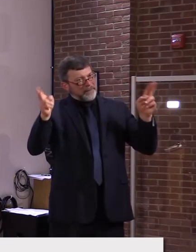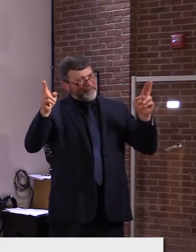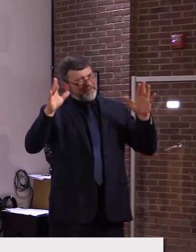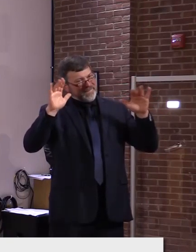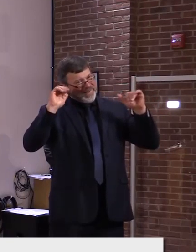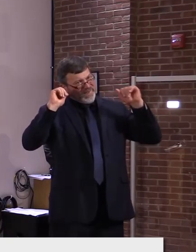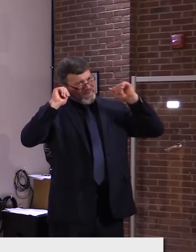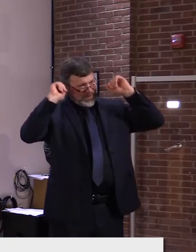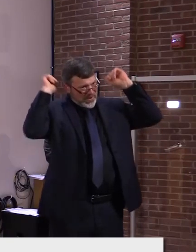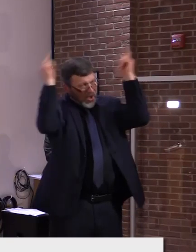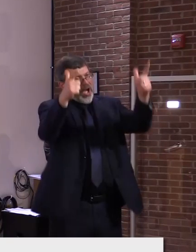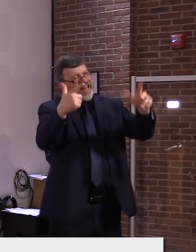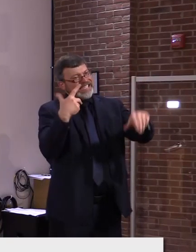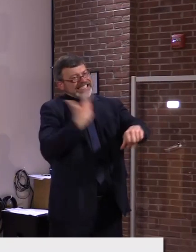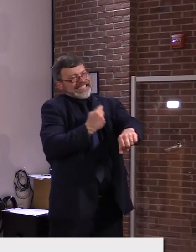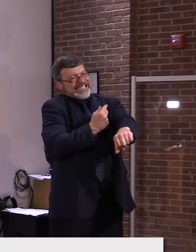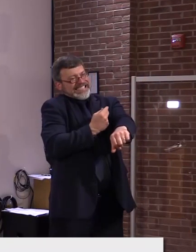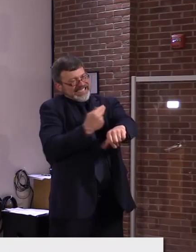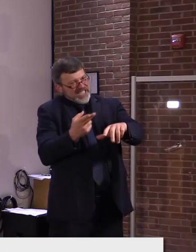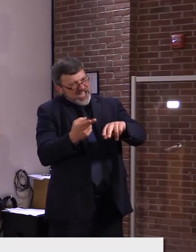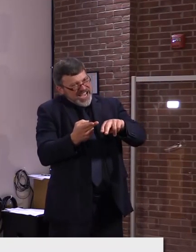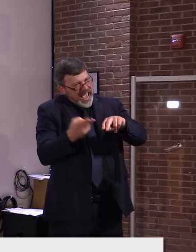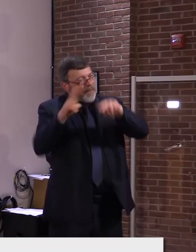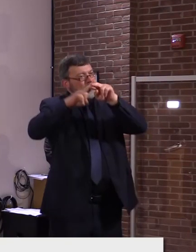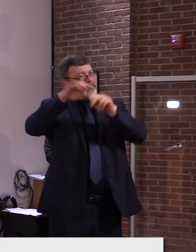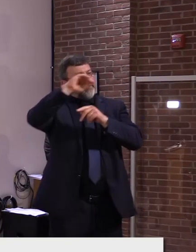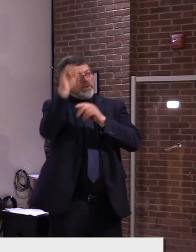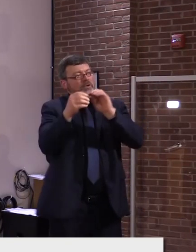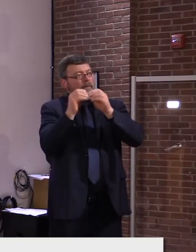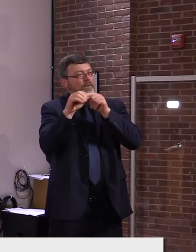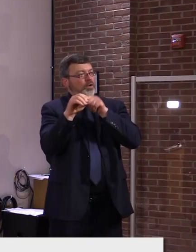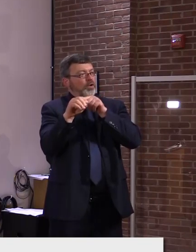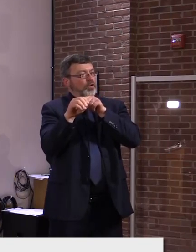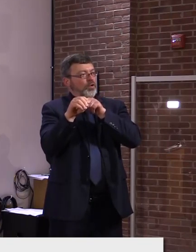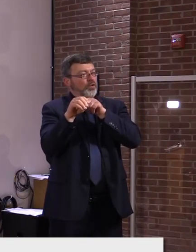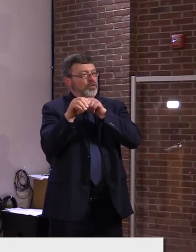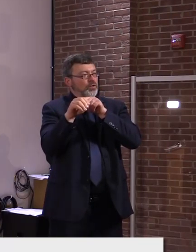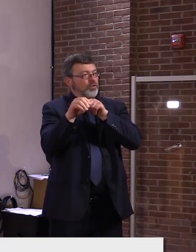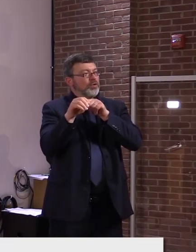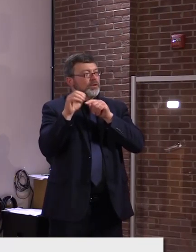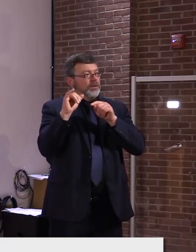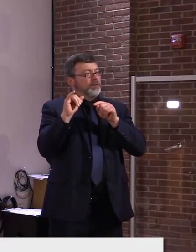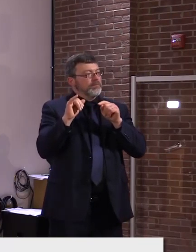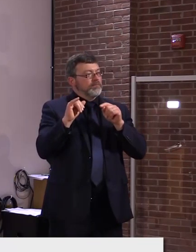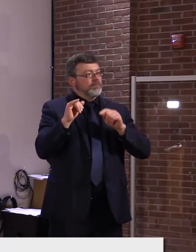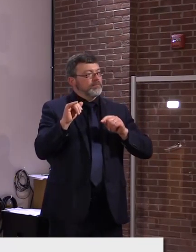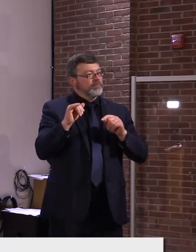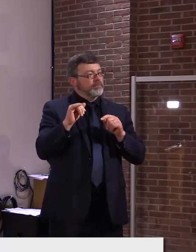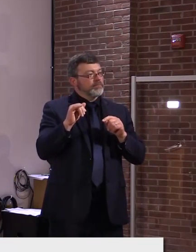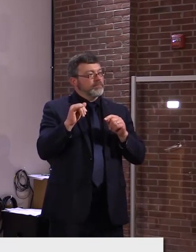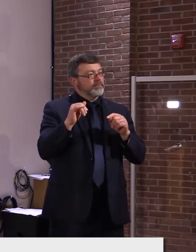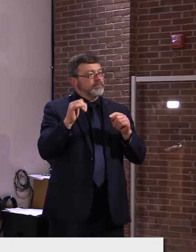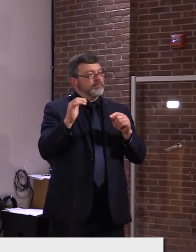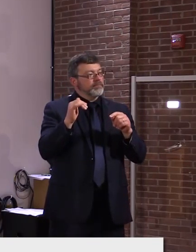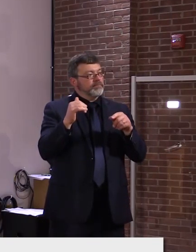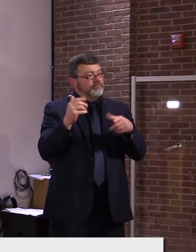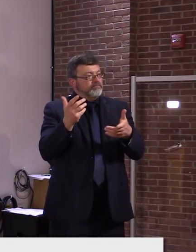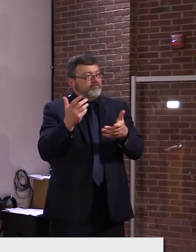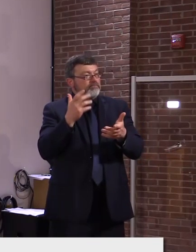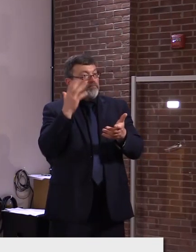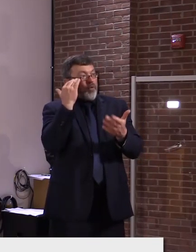than we were originally, and there's probably more being manufactured than we need to use here alone.